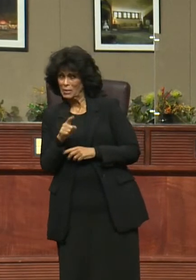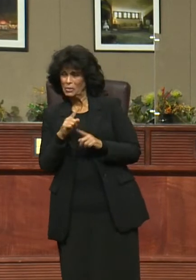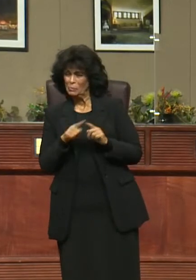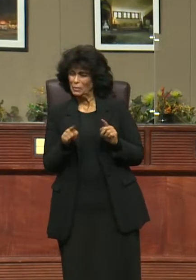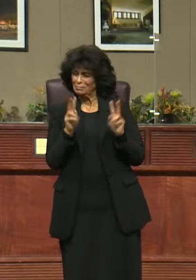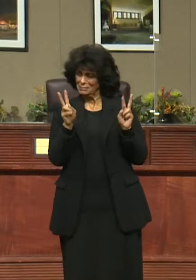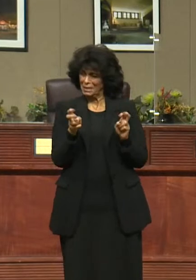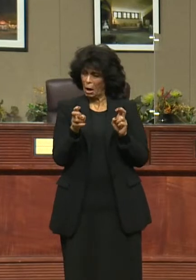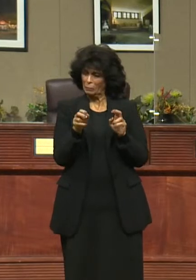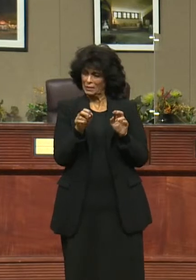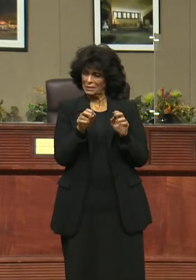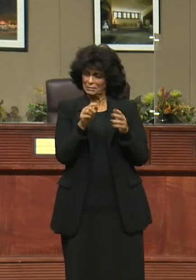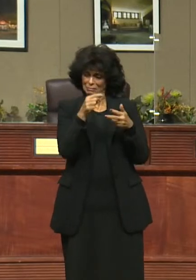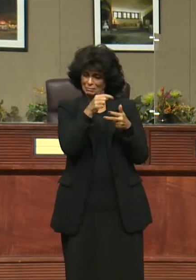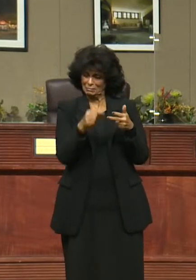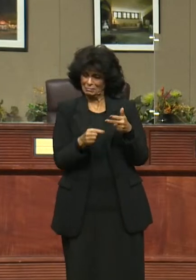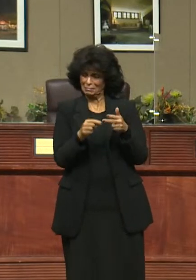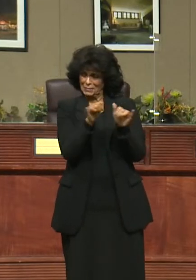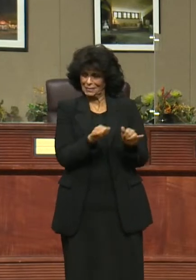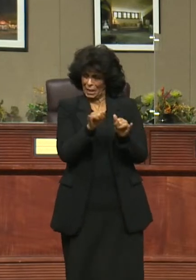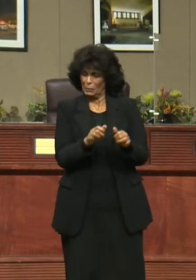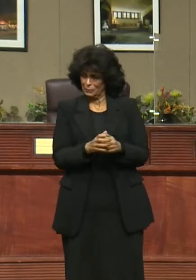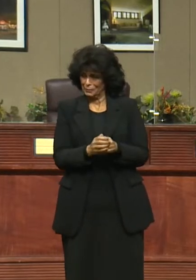So the answer to all of that is yes.